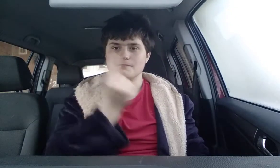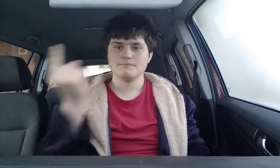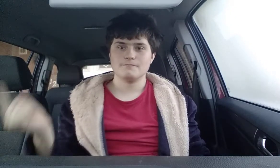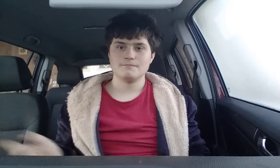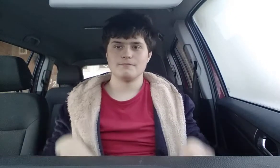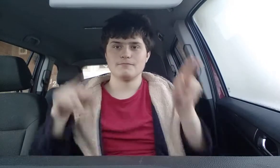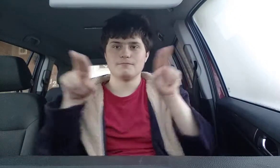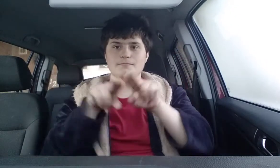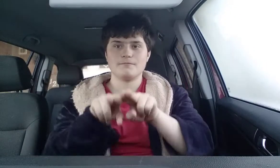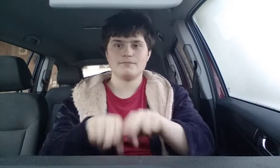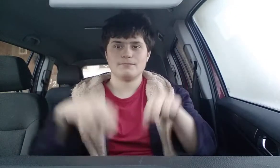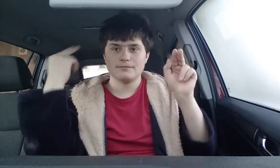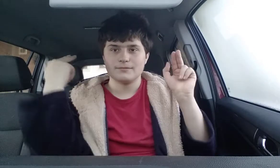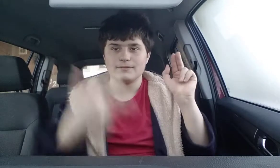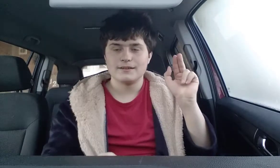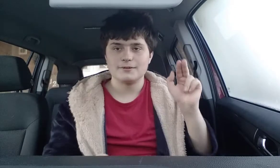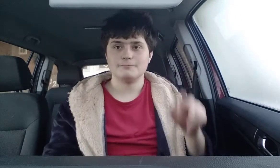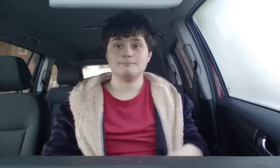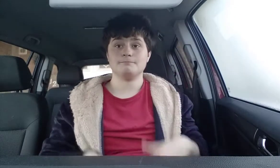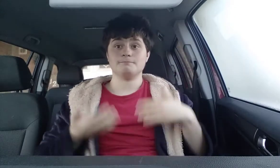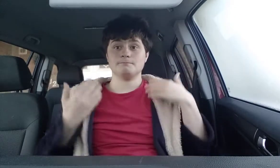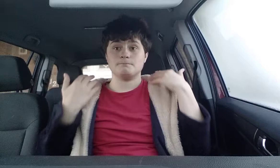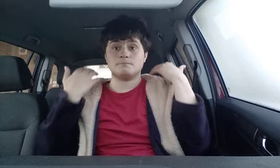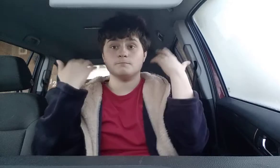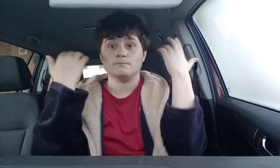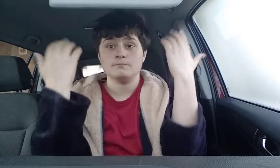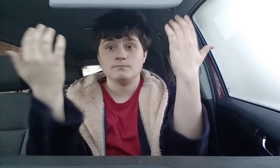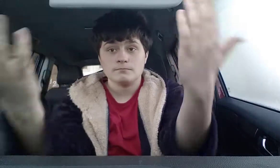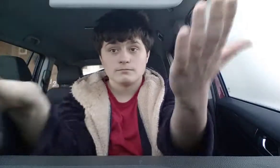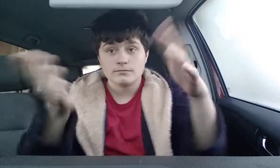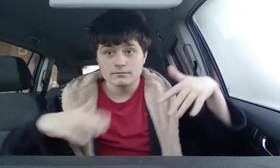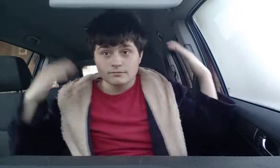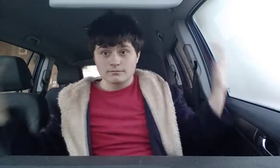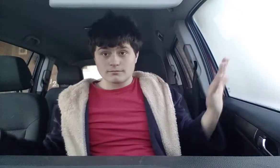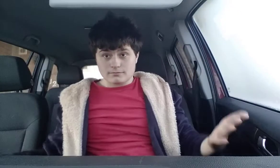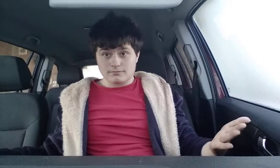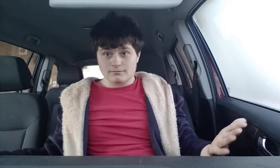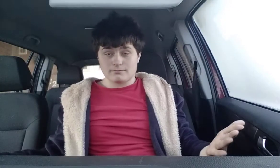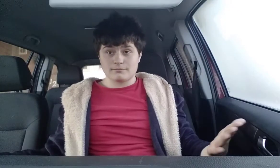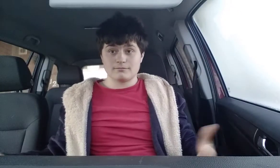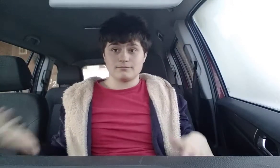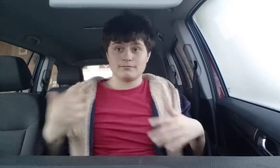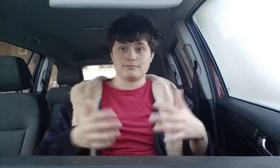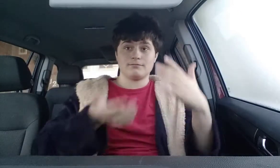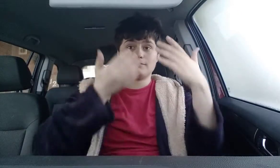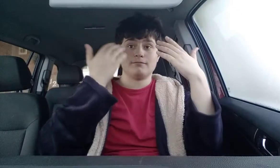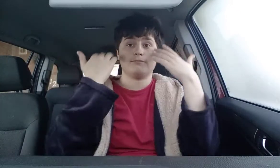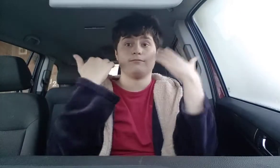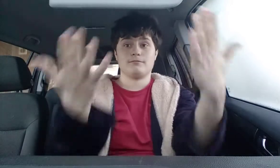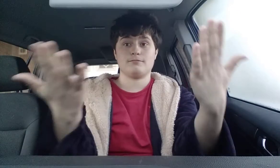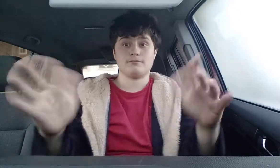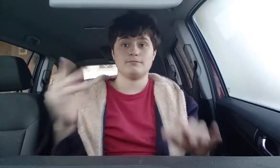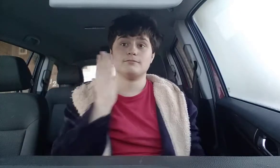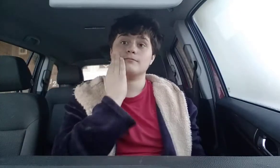We'll meet again, don't know when, don't know